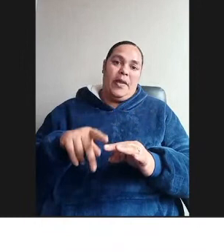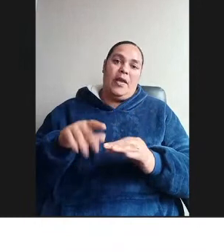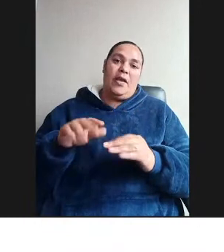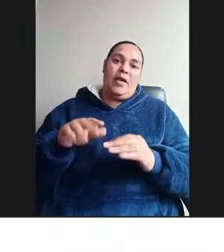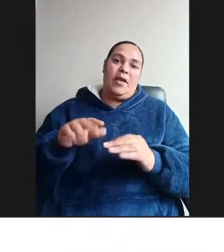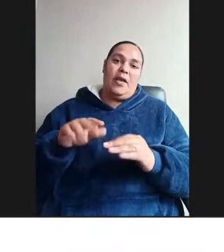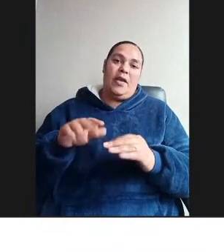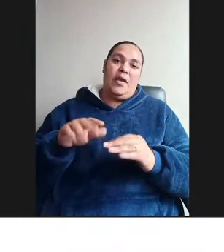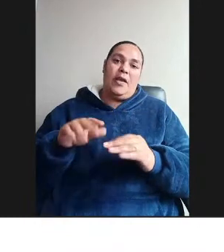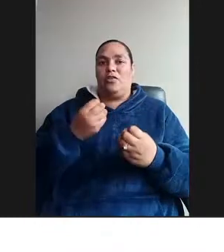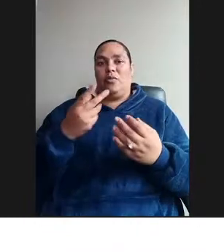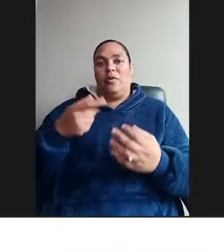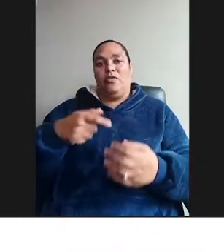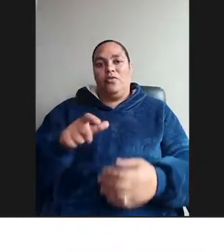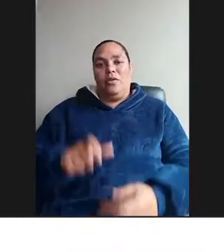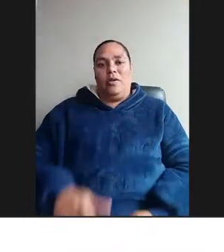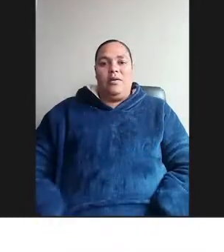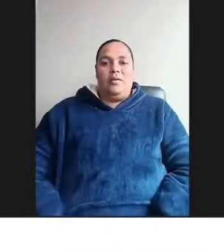Chair.